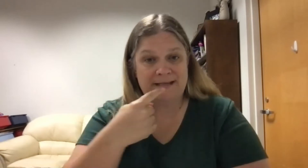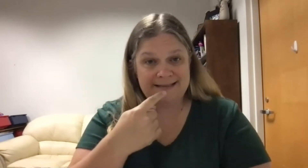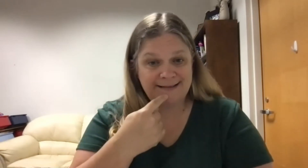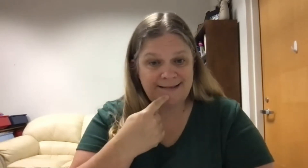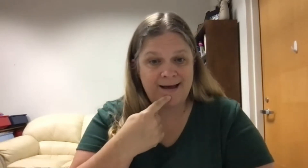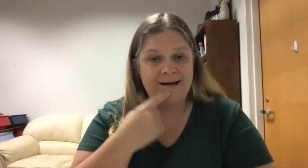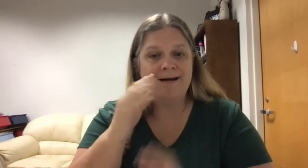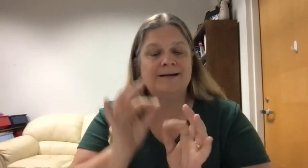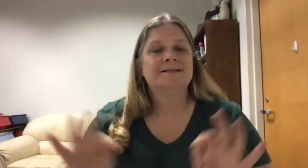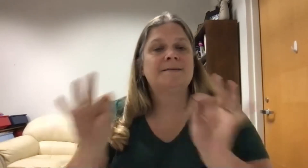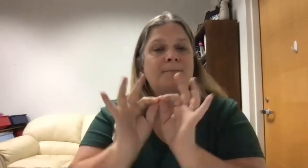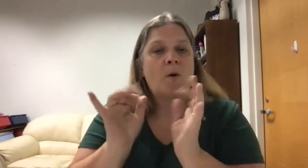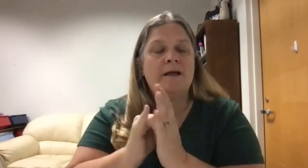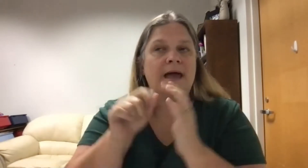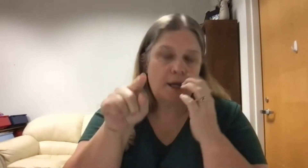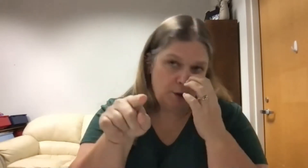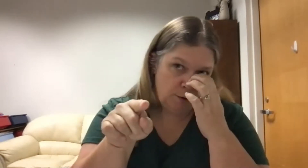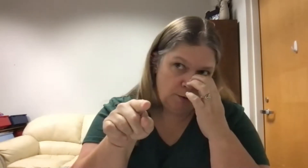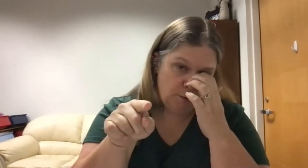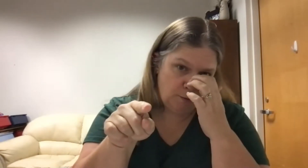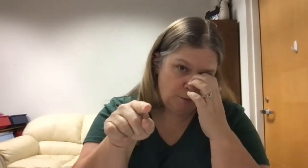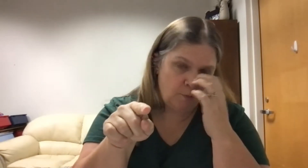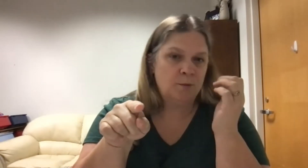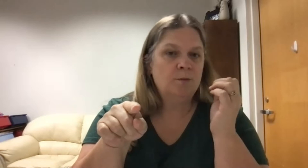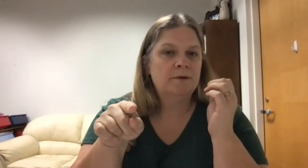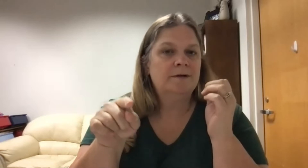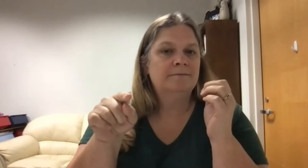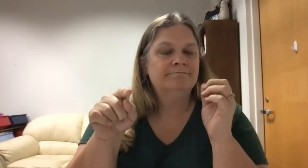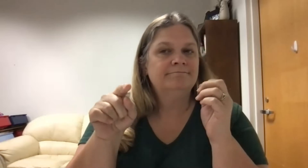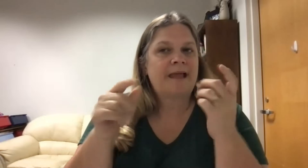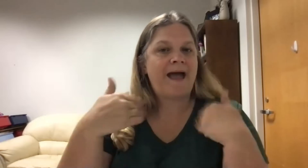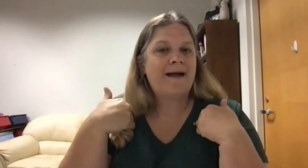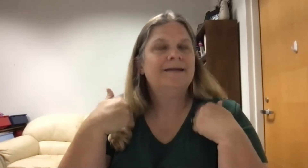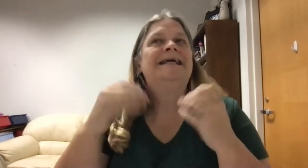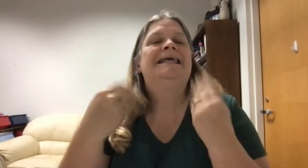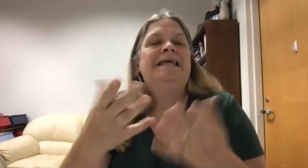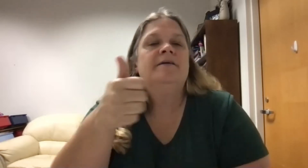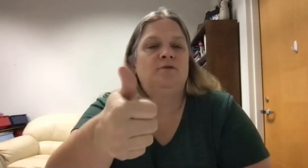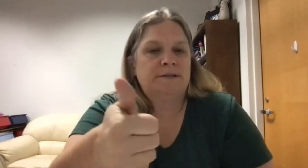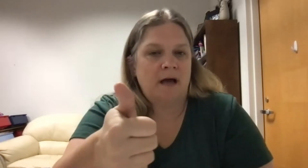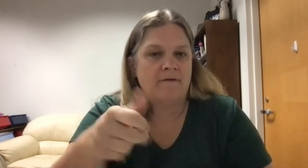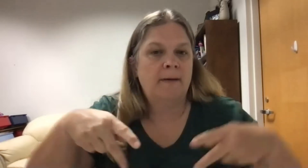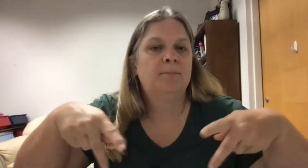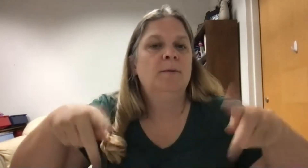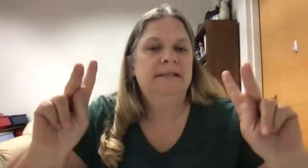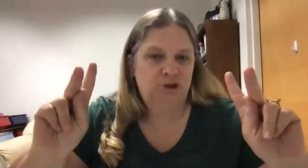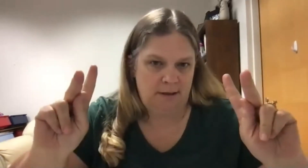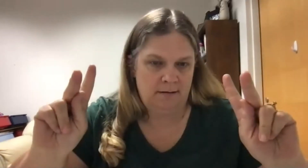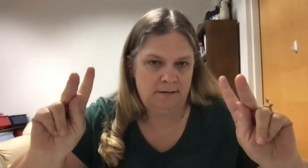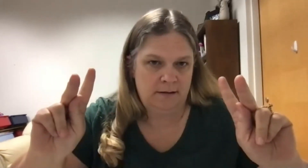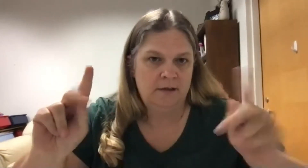So, that being said, it is important that you